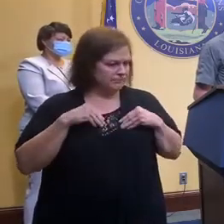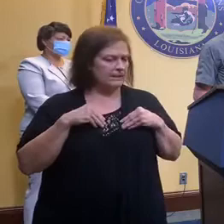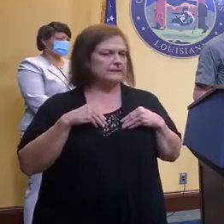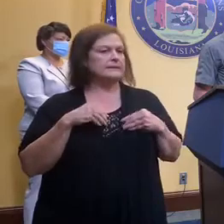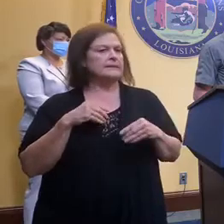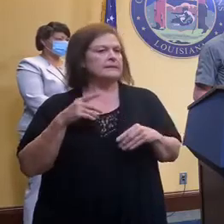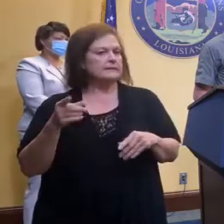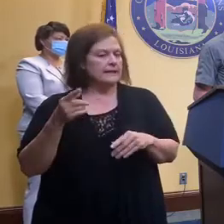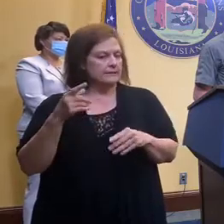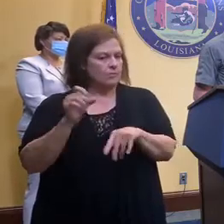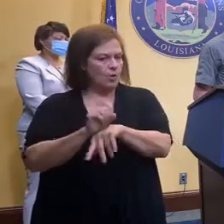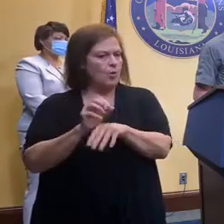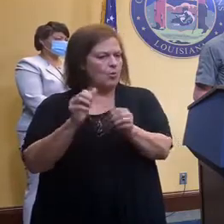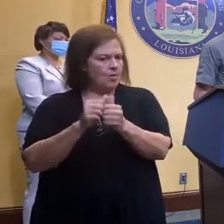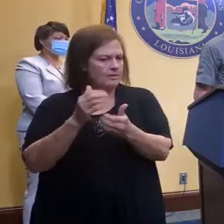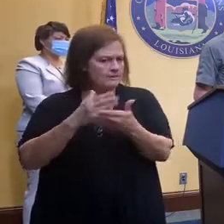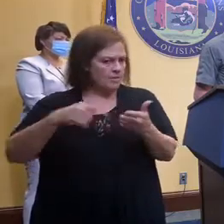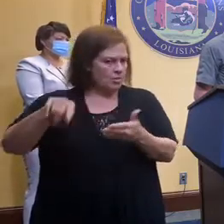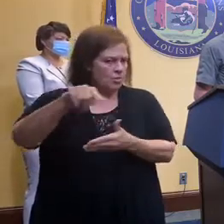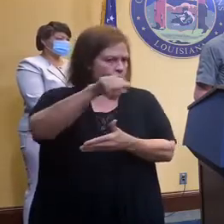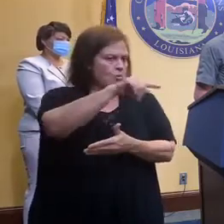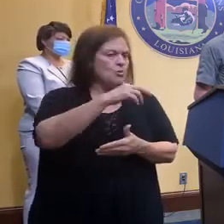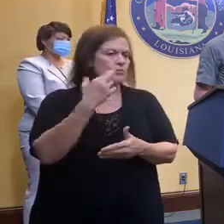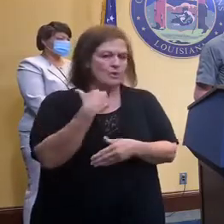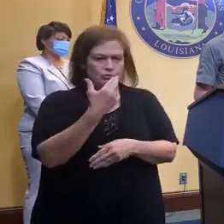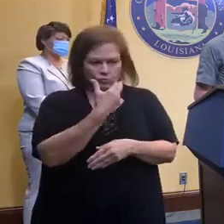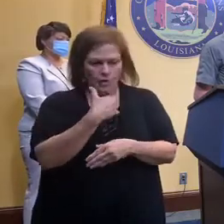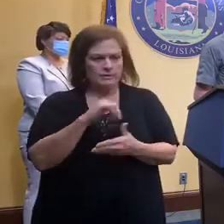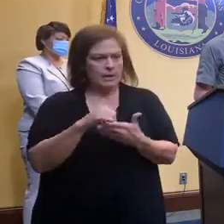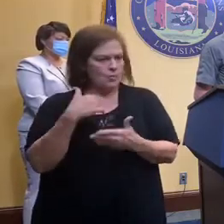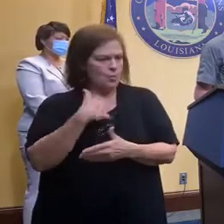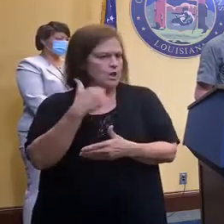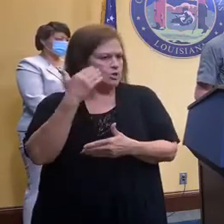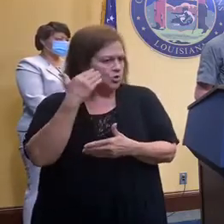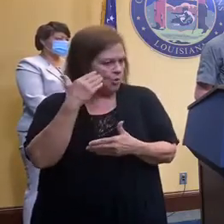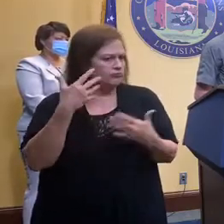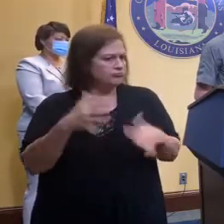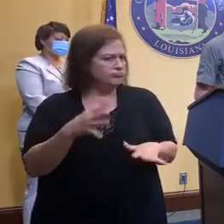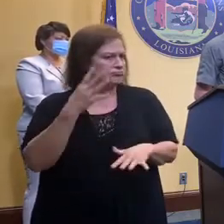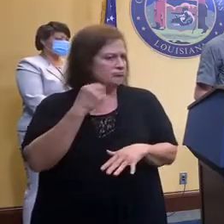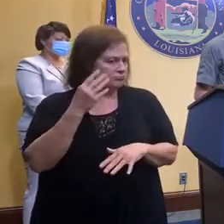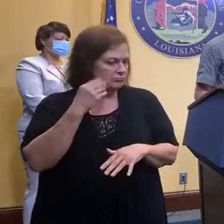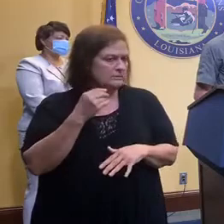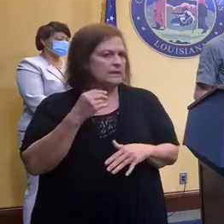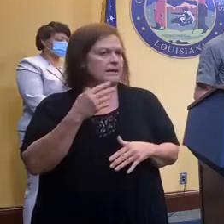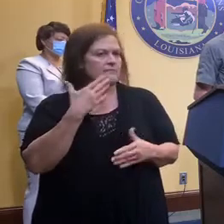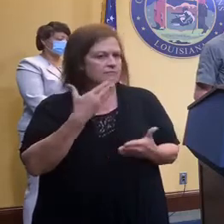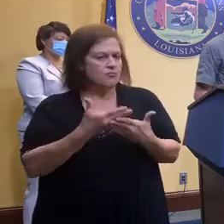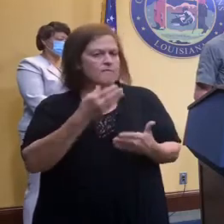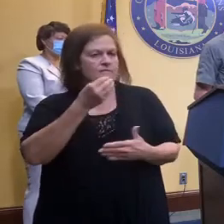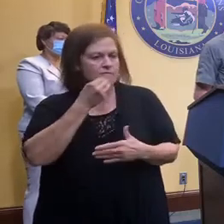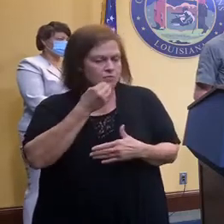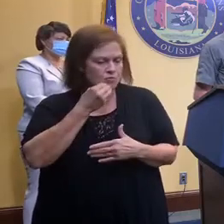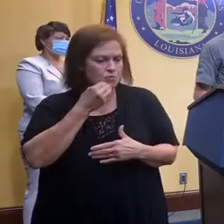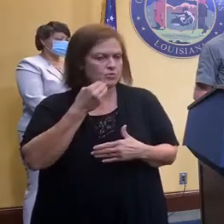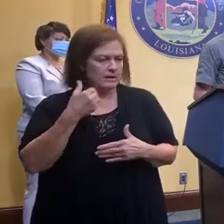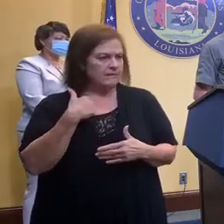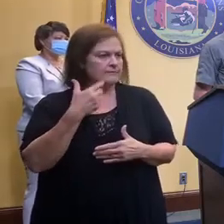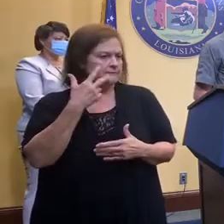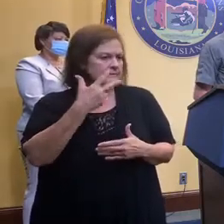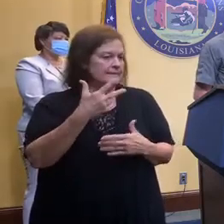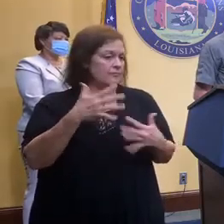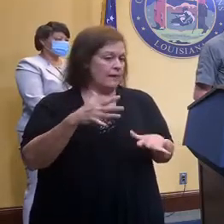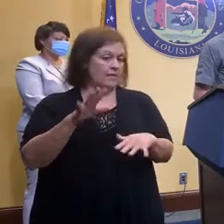the more well-known restaurants and well-visited restaurants that we all know of and have eaten at, and the food is that quality. I will say that I've seen the